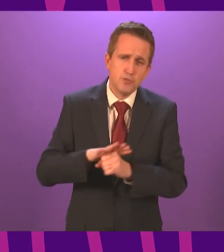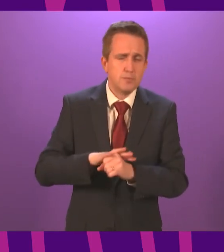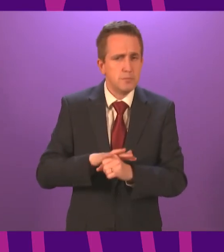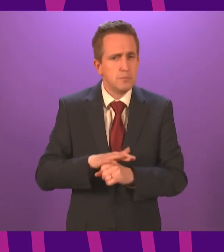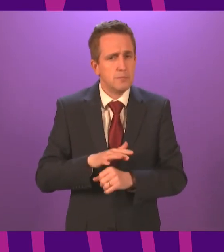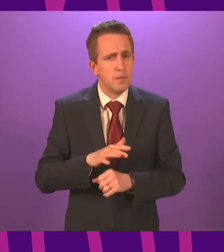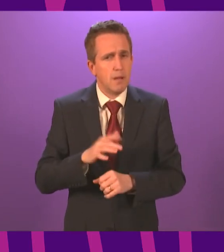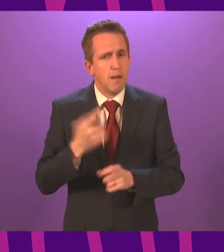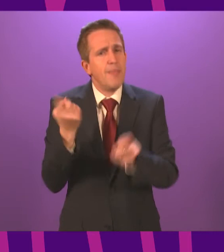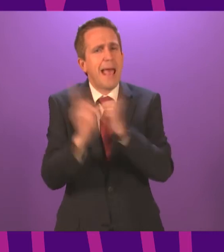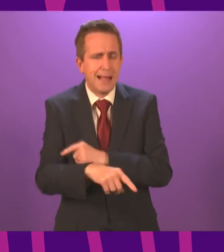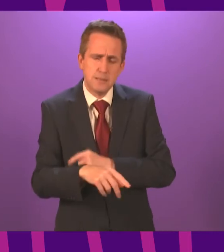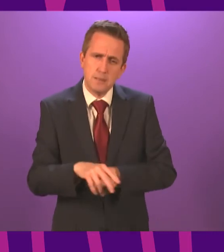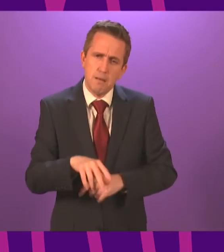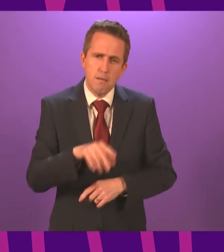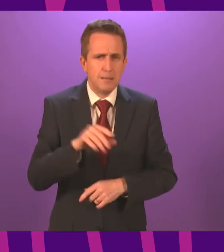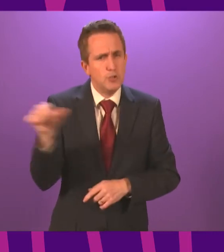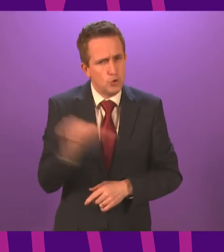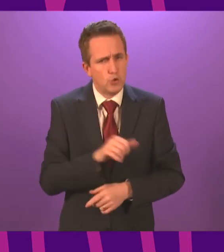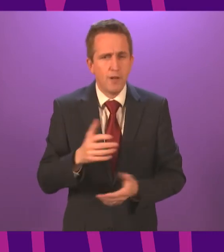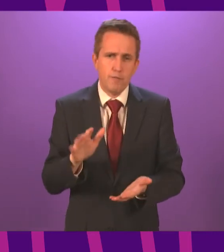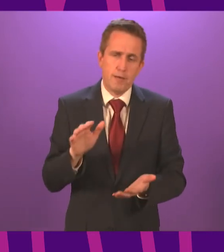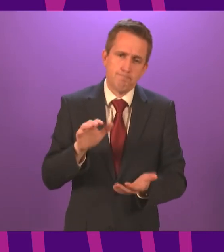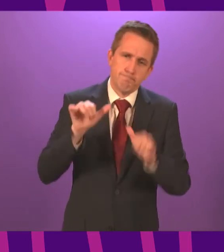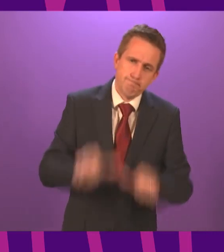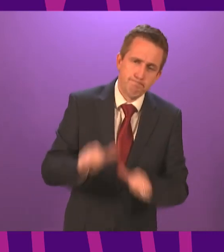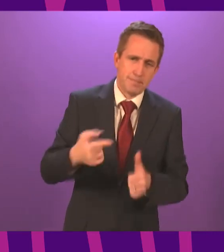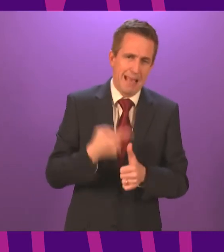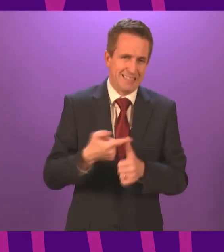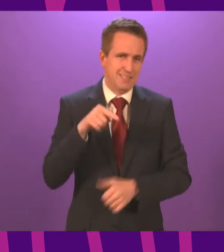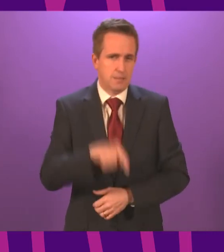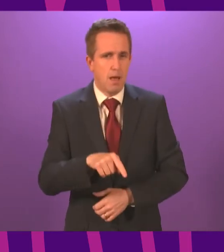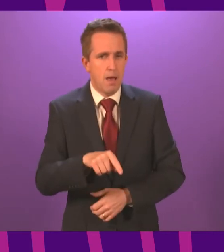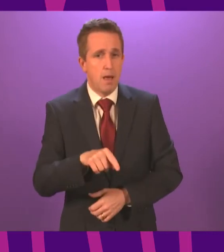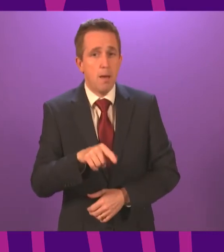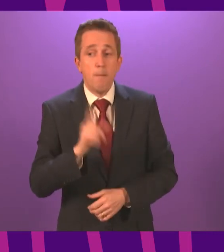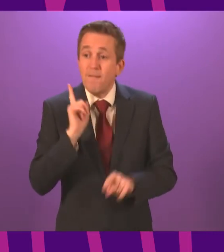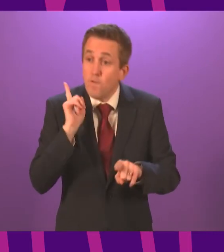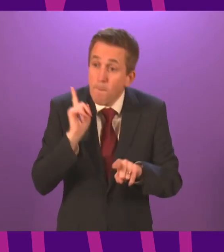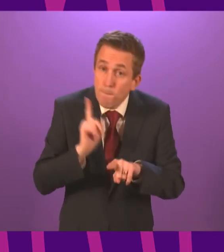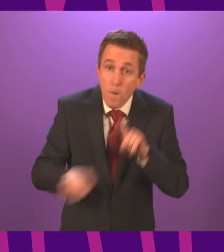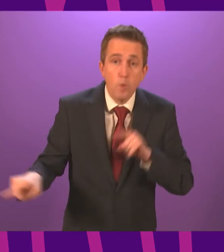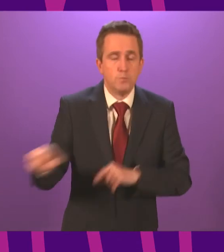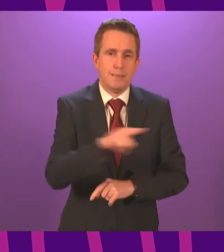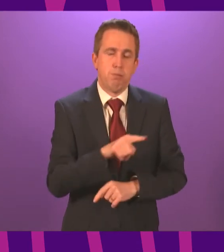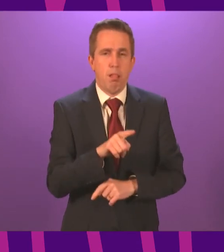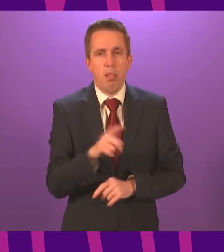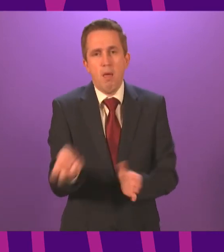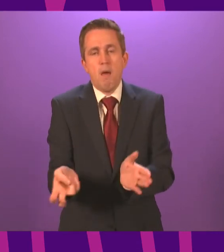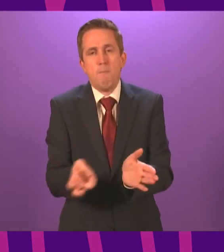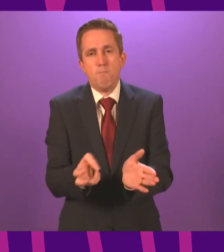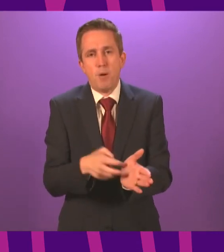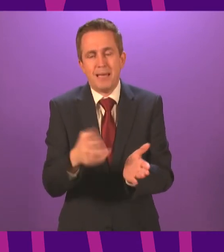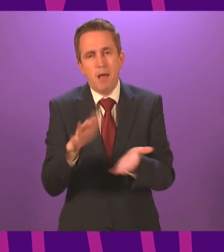the answer that he got. But we all need to recognise that in the normal course of events, booking a foreign holiday